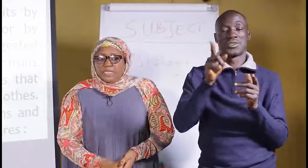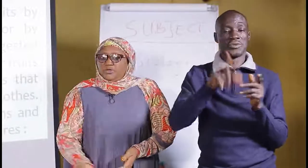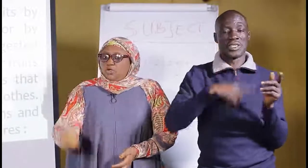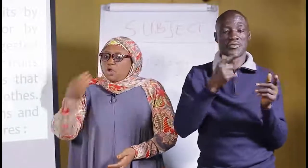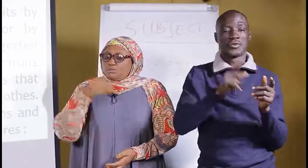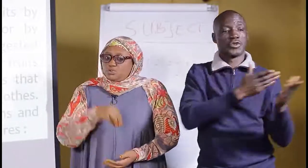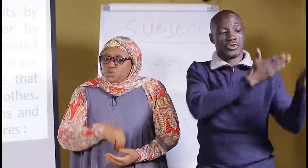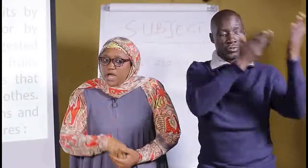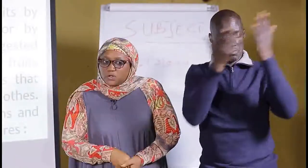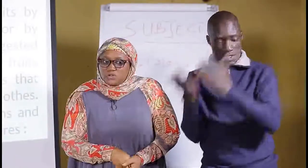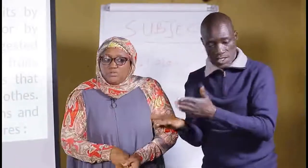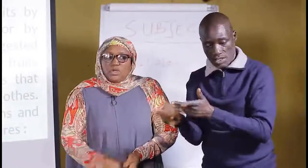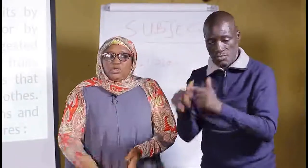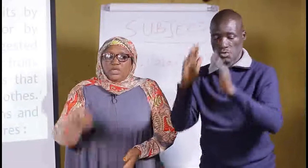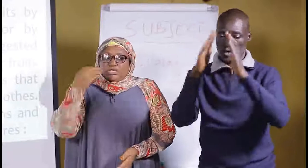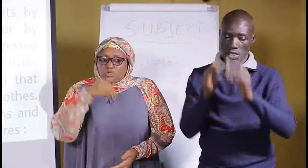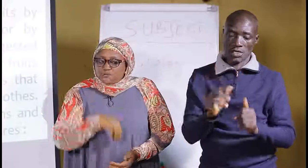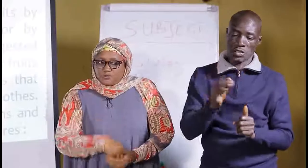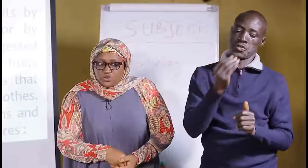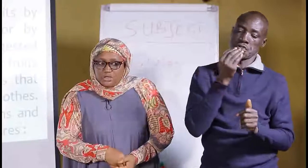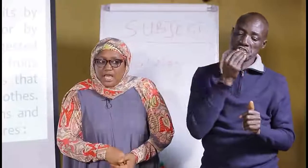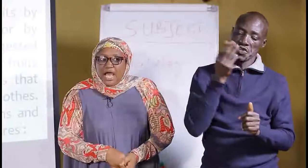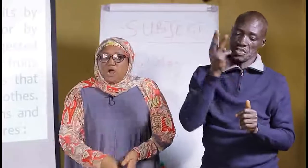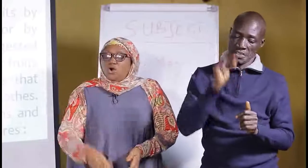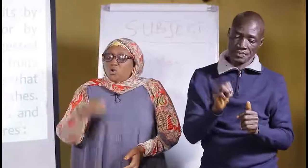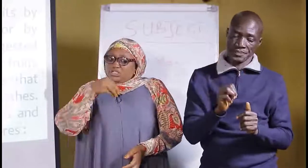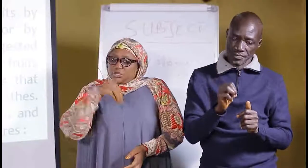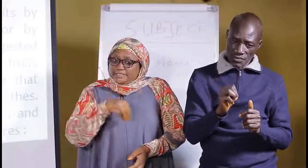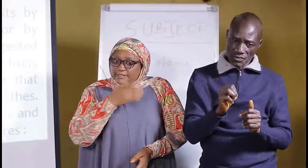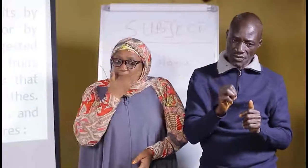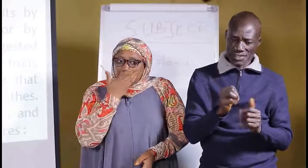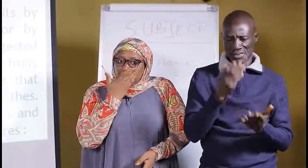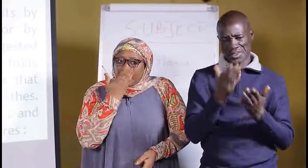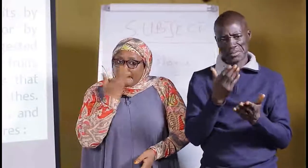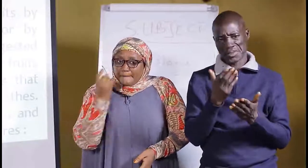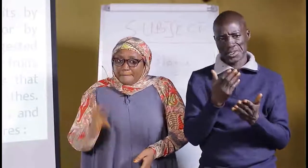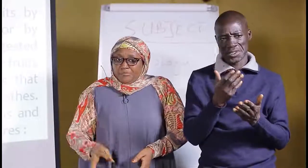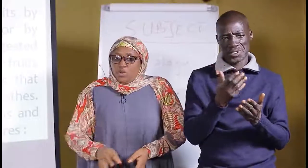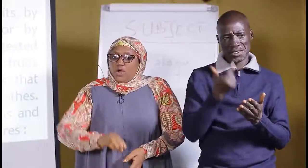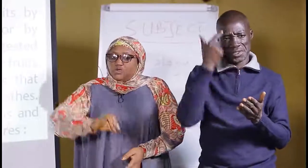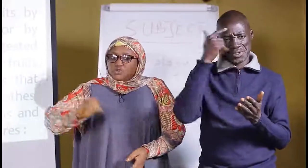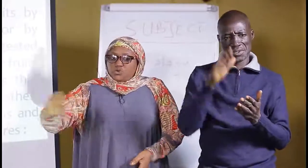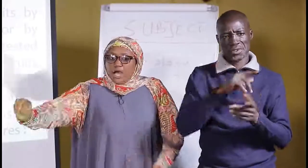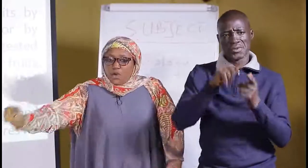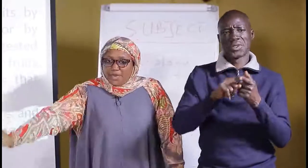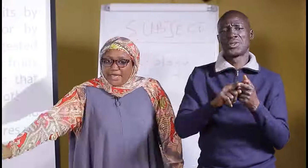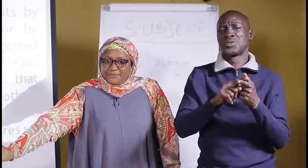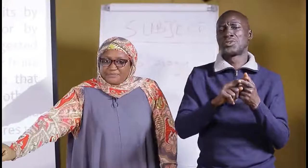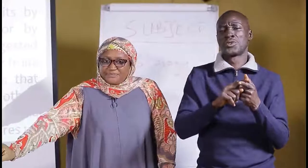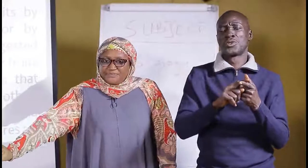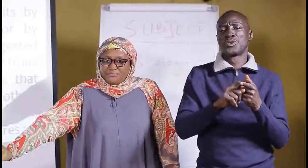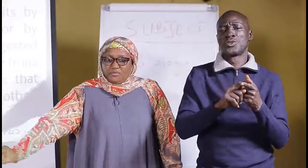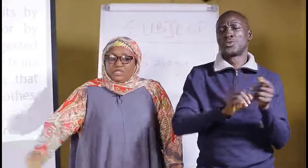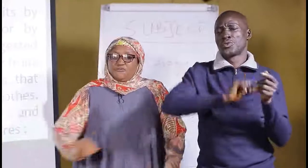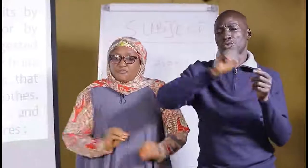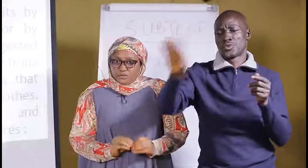fruits, you come to your house, you eat those fruits, and unconsciously, when you throw